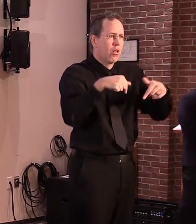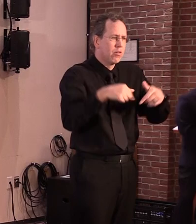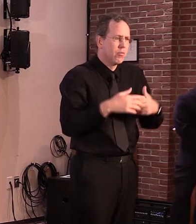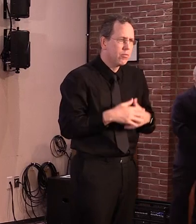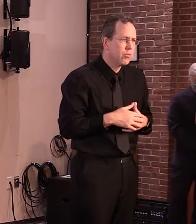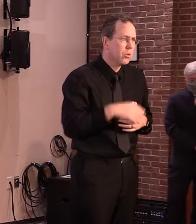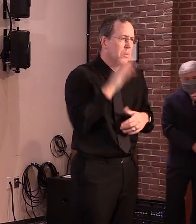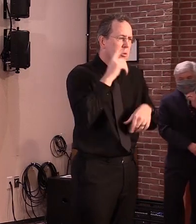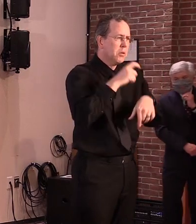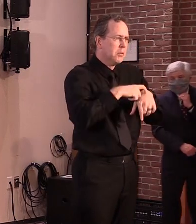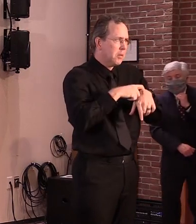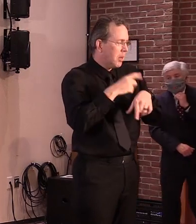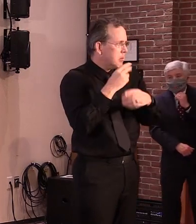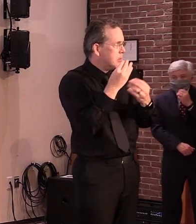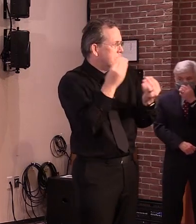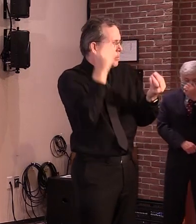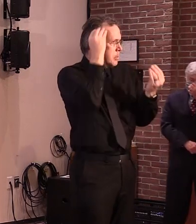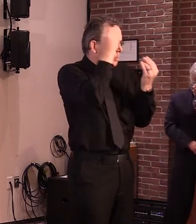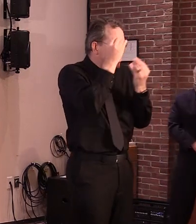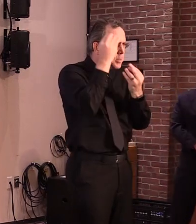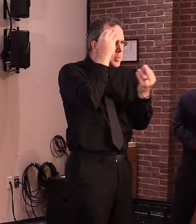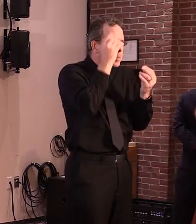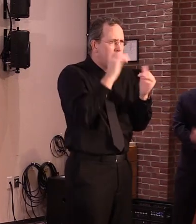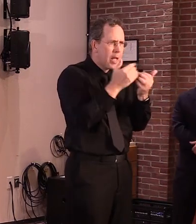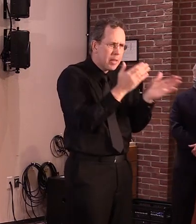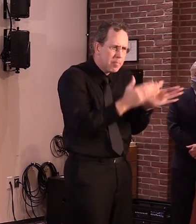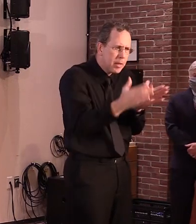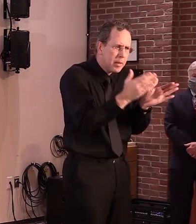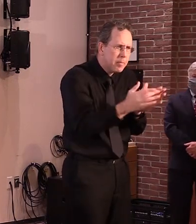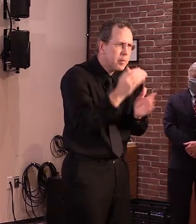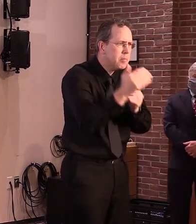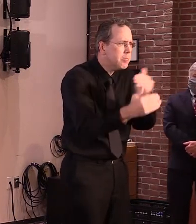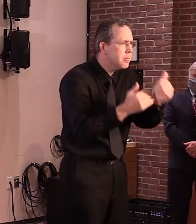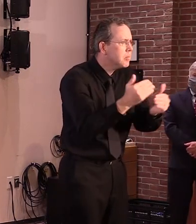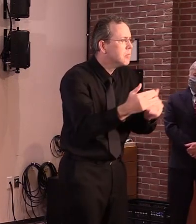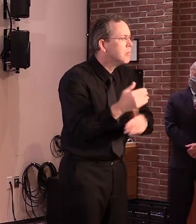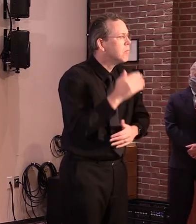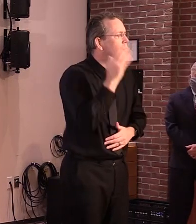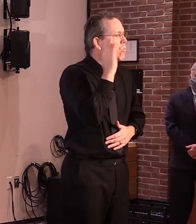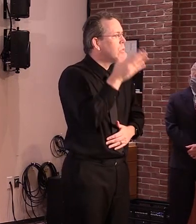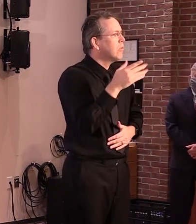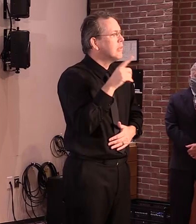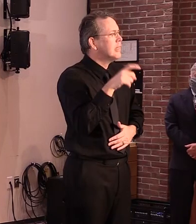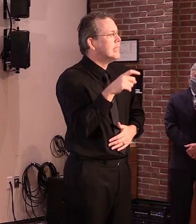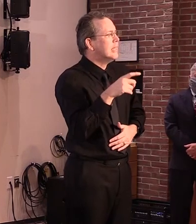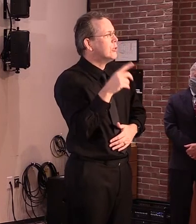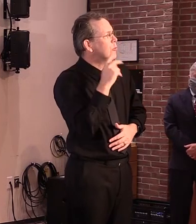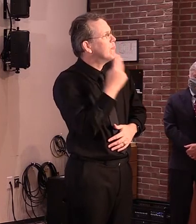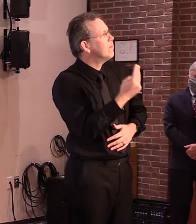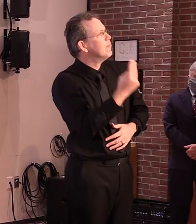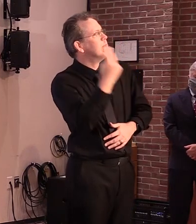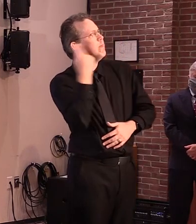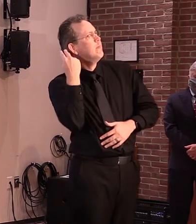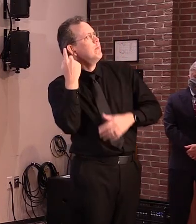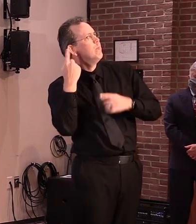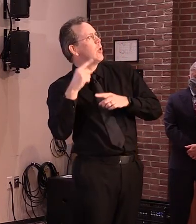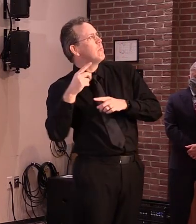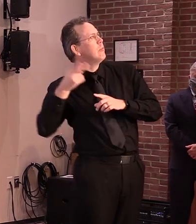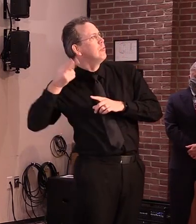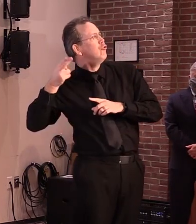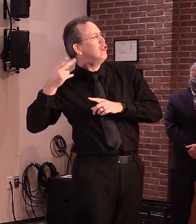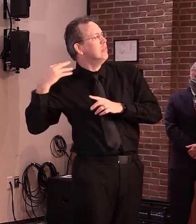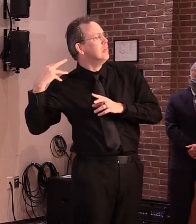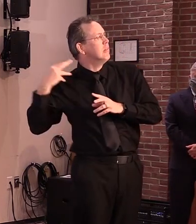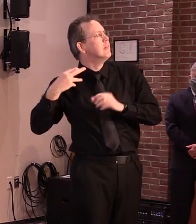that. But again, we just need to reflect on what we do best and what we can do better.